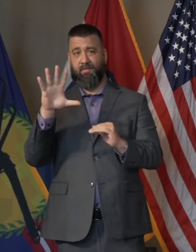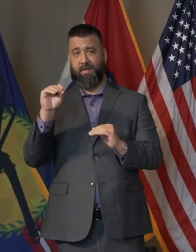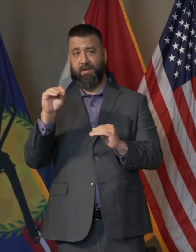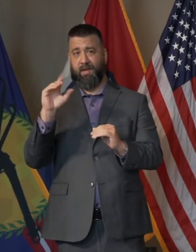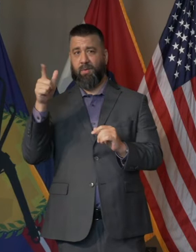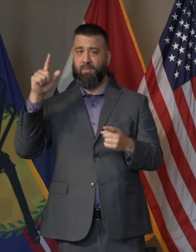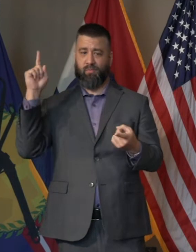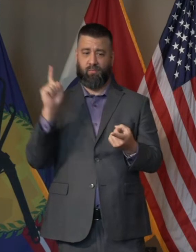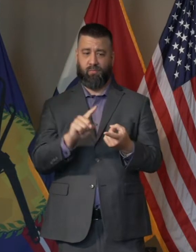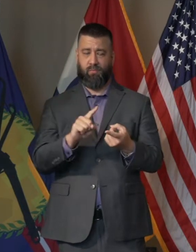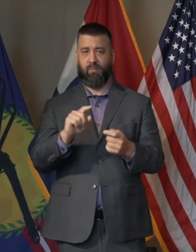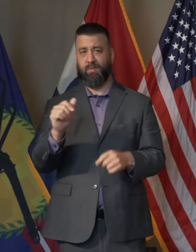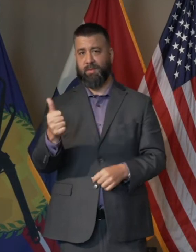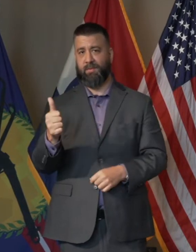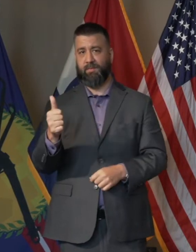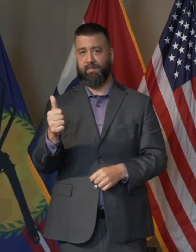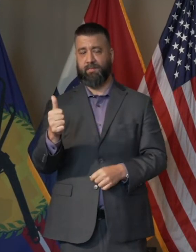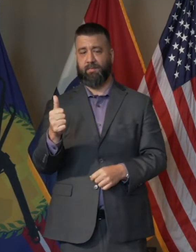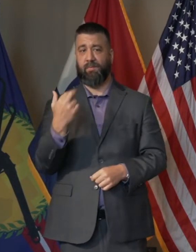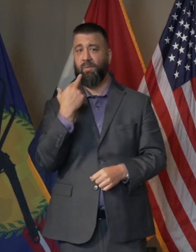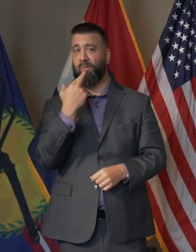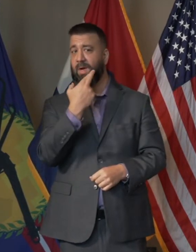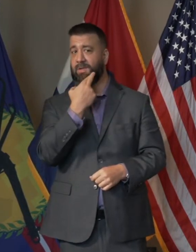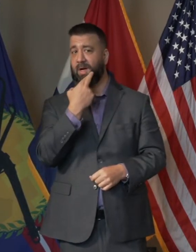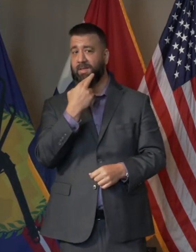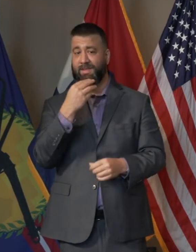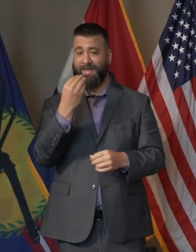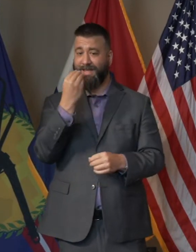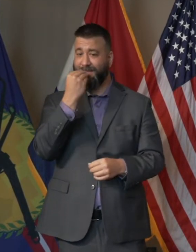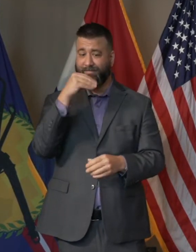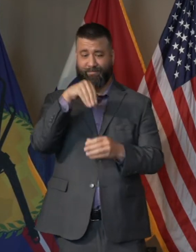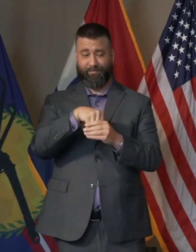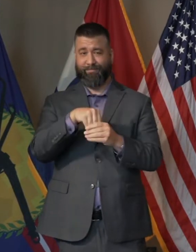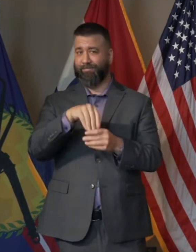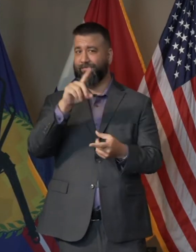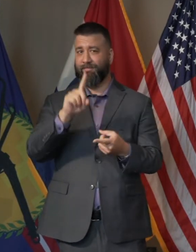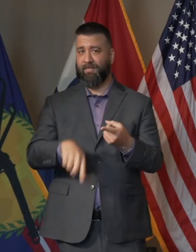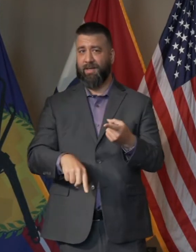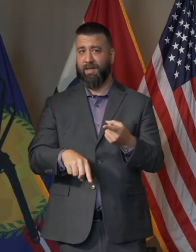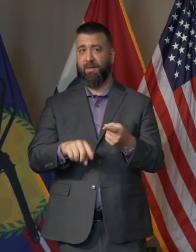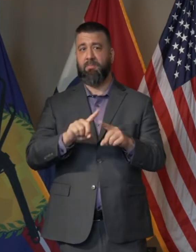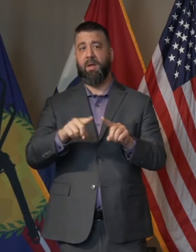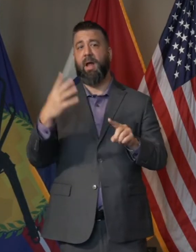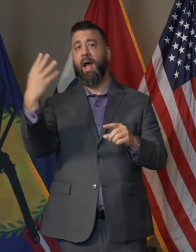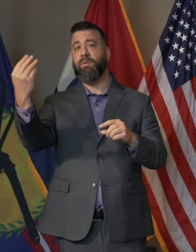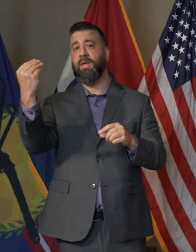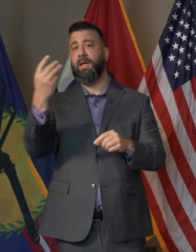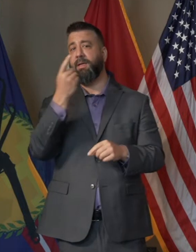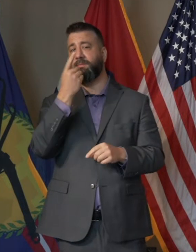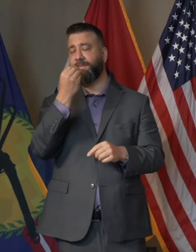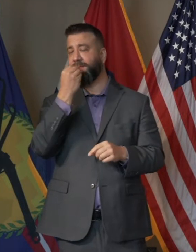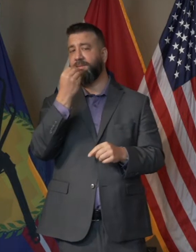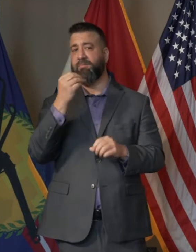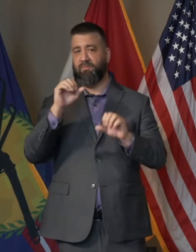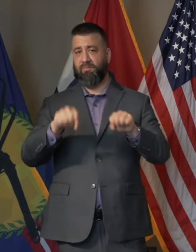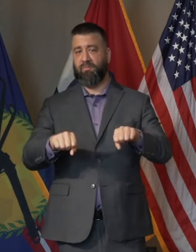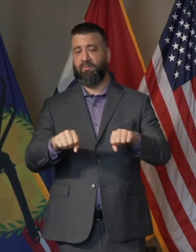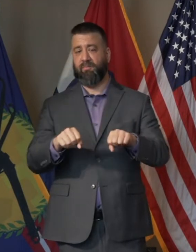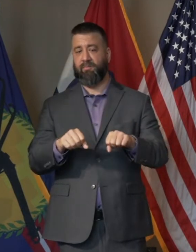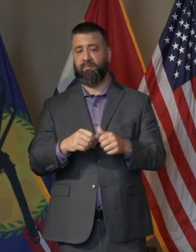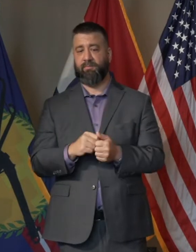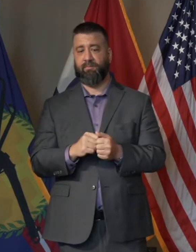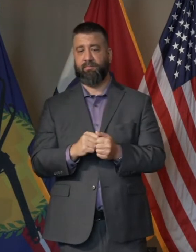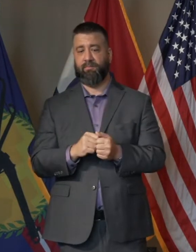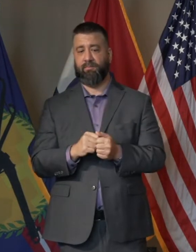Restaurants cannot offer indoor dining, but outdoor dining, takeout, and delivery are permitted. For bars,